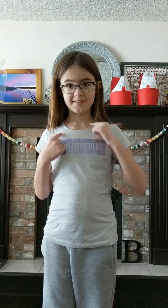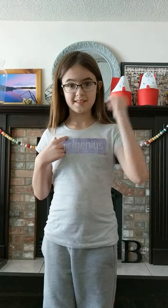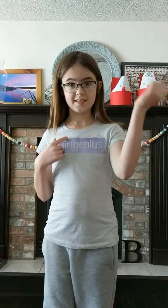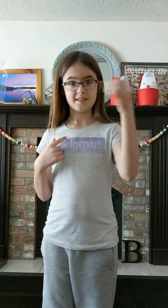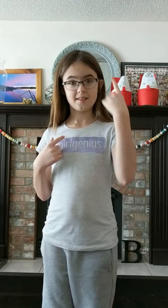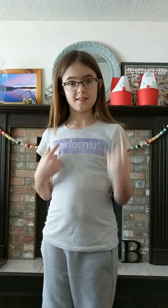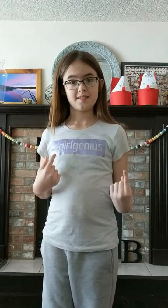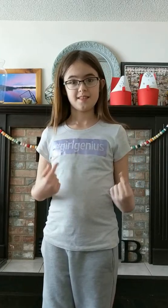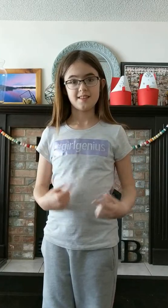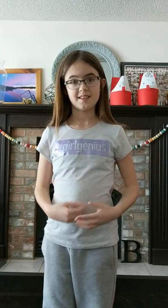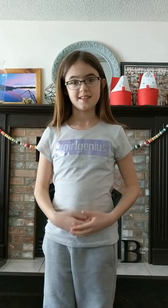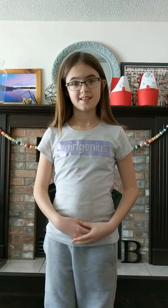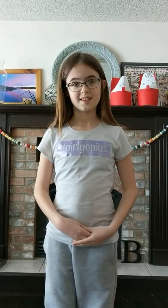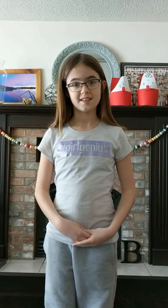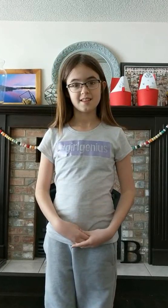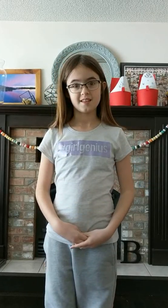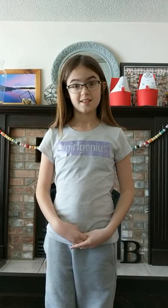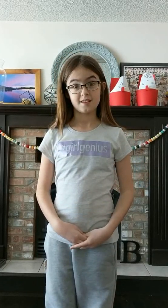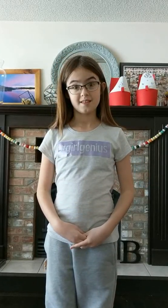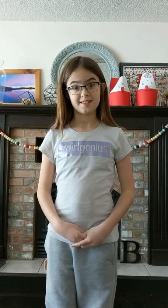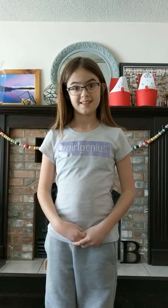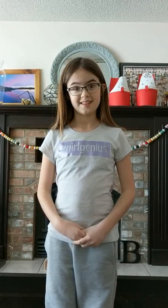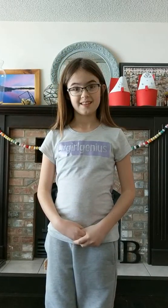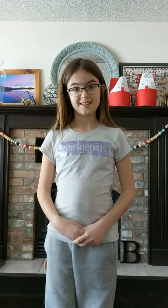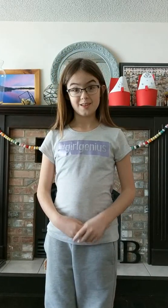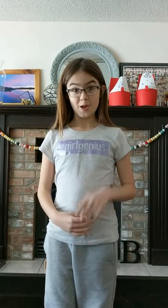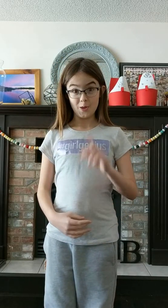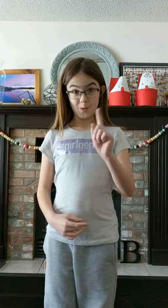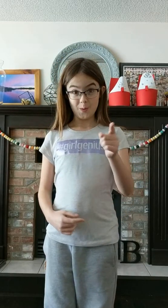What about who? Who's you?